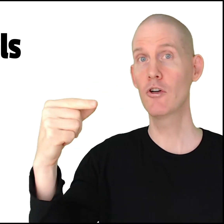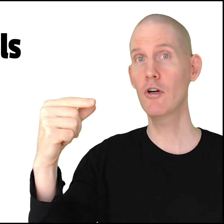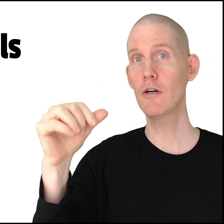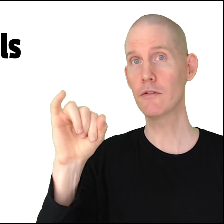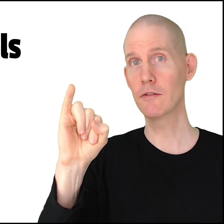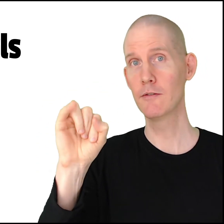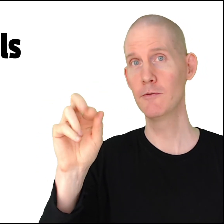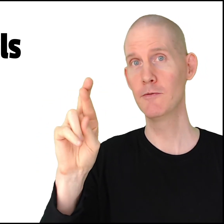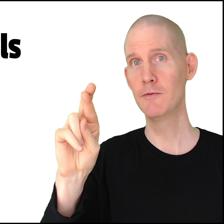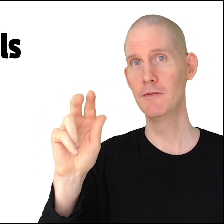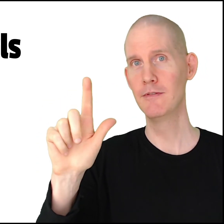girls.